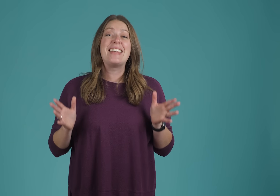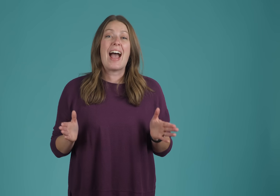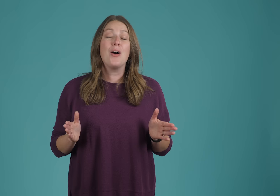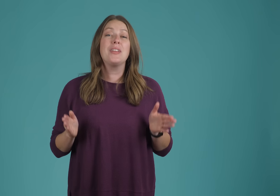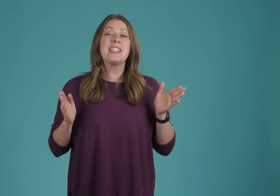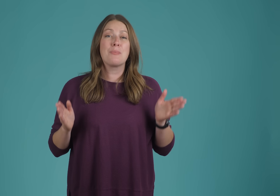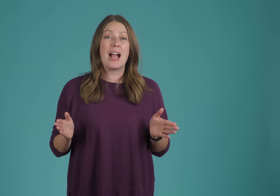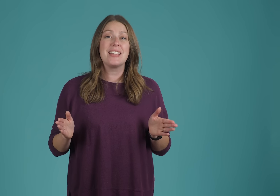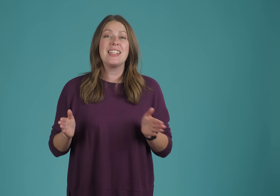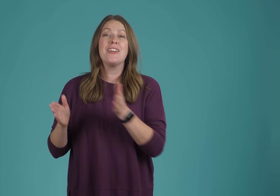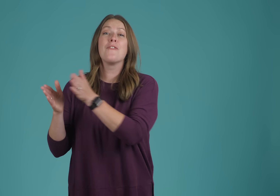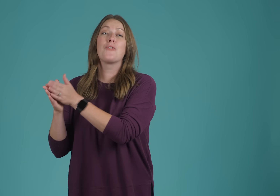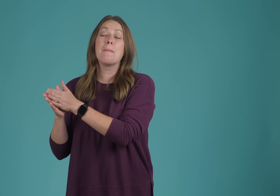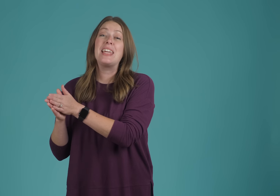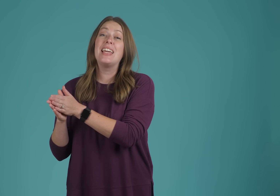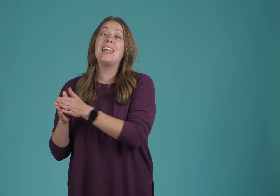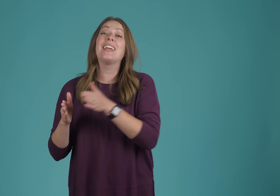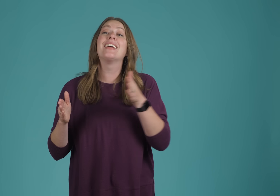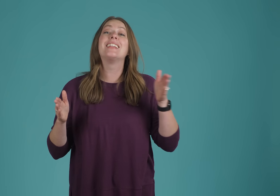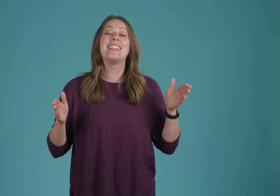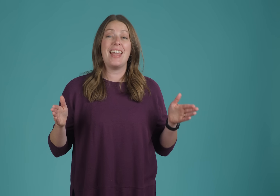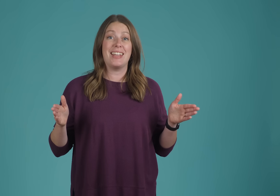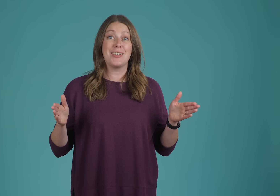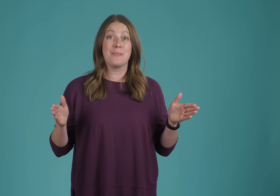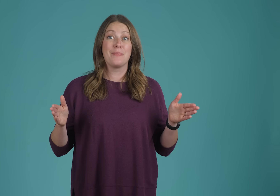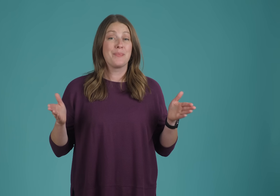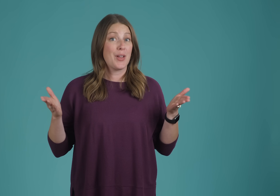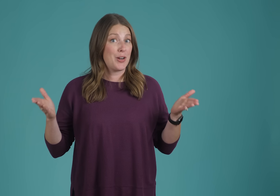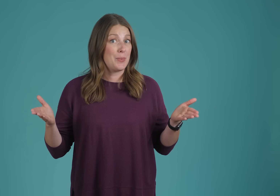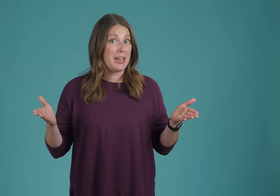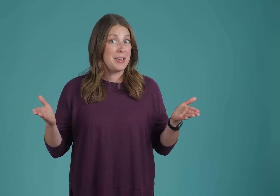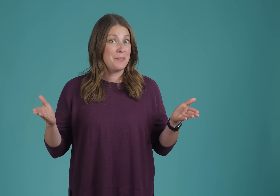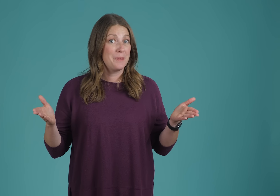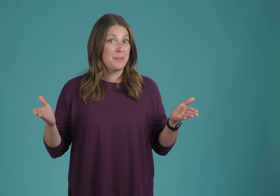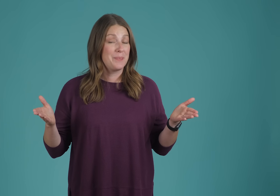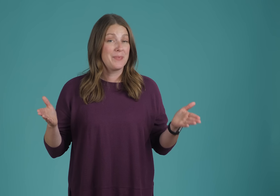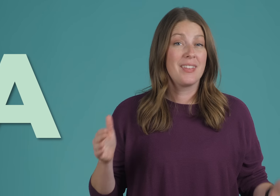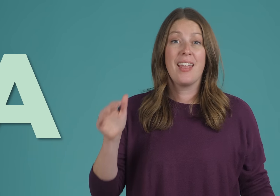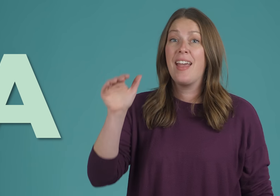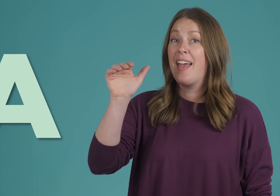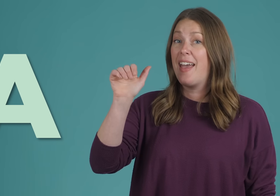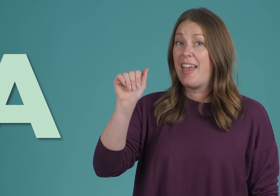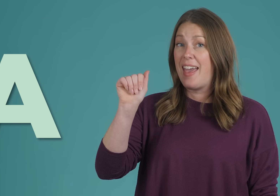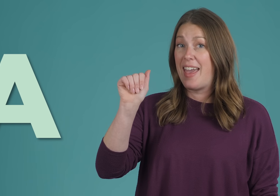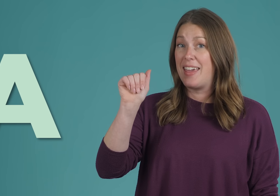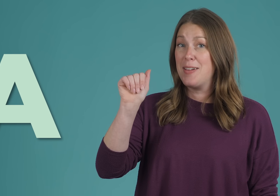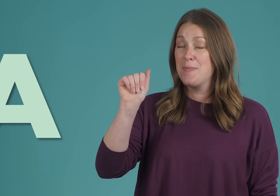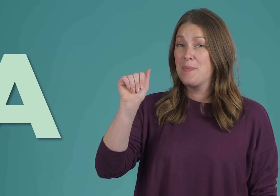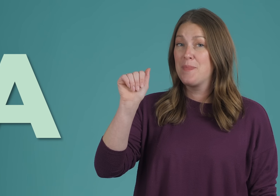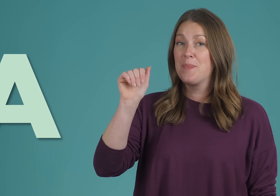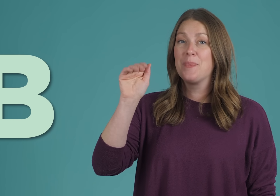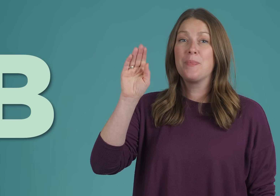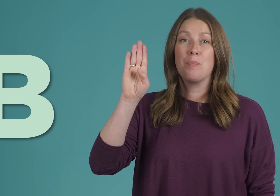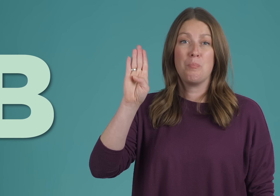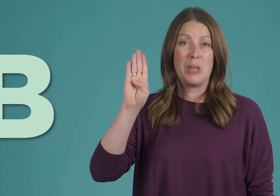Now let's practice it from beginning to end. Are you ready? A,